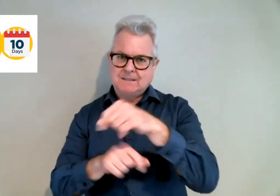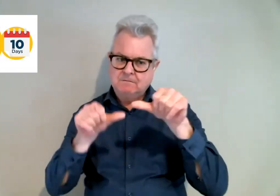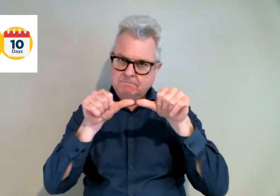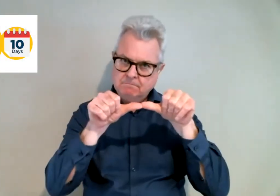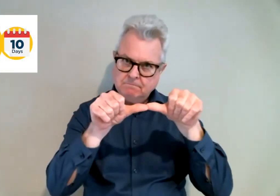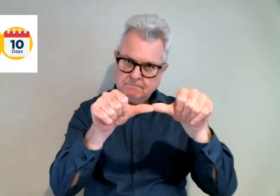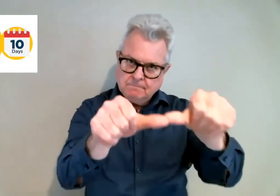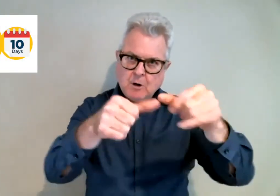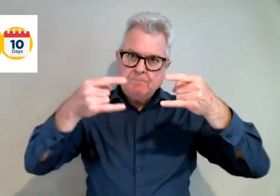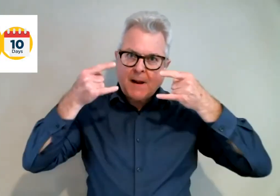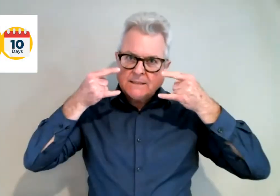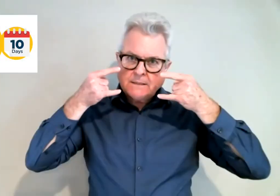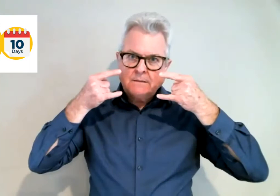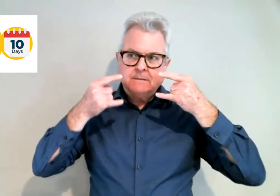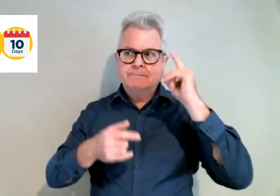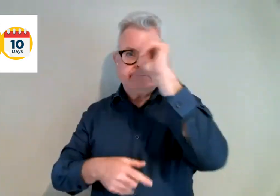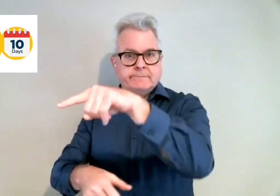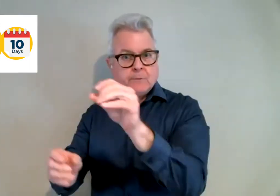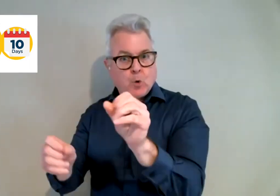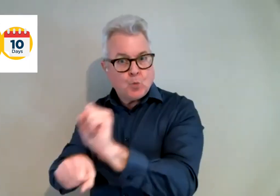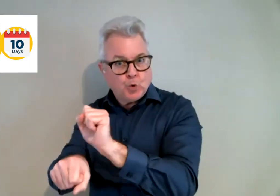necessarily. You can go out, but you must wear a mask for 10 days.